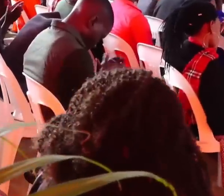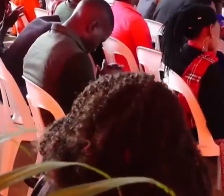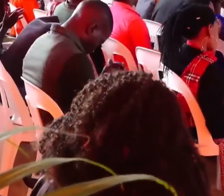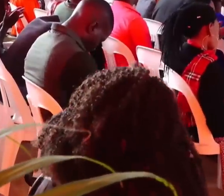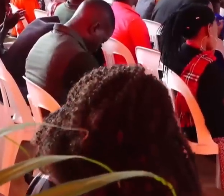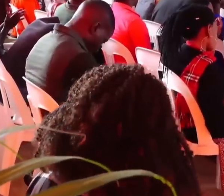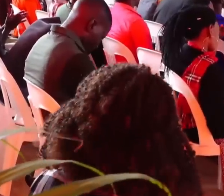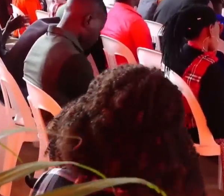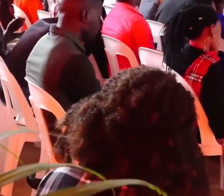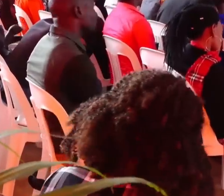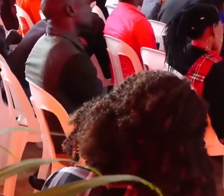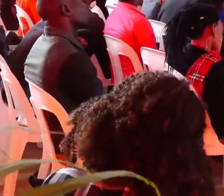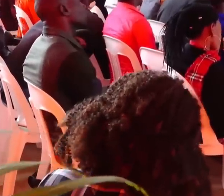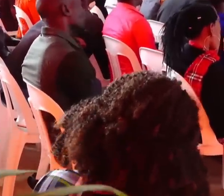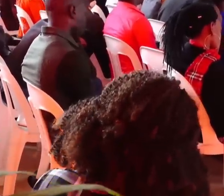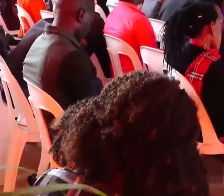with the Lord.